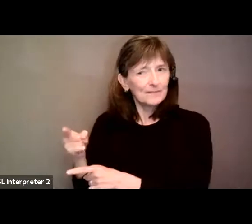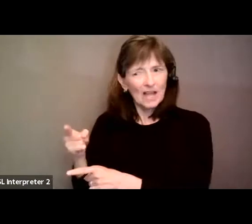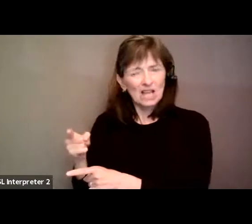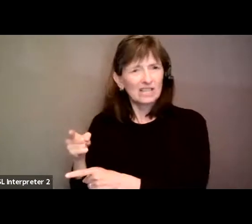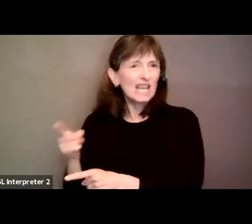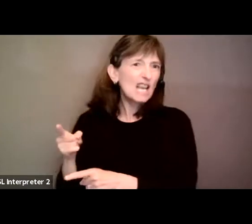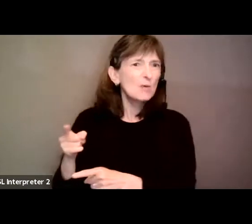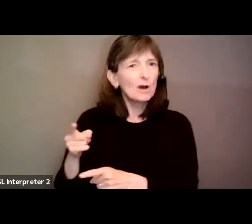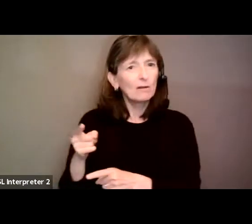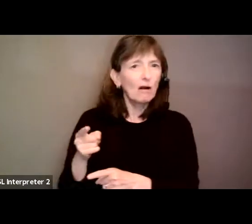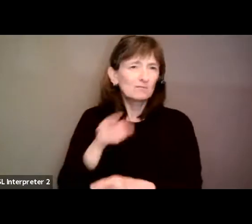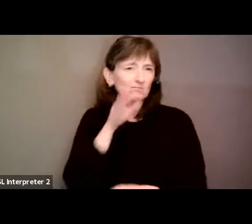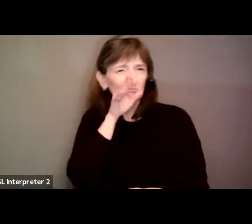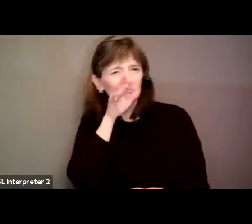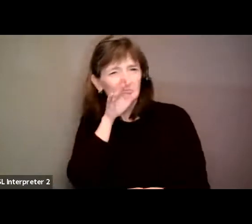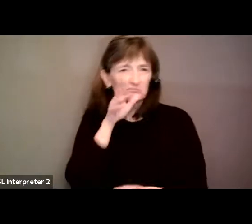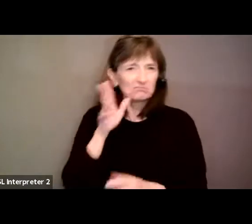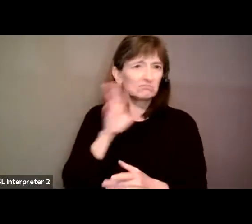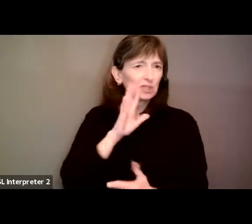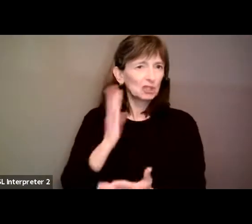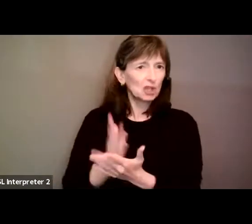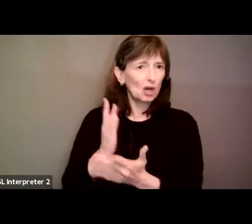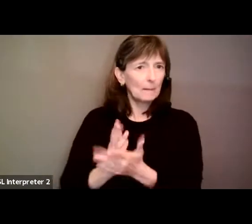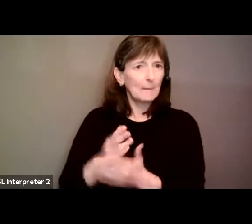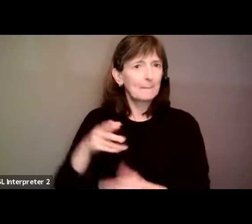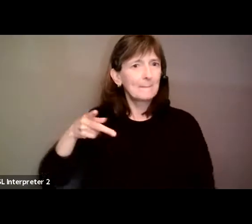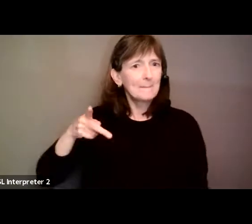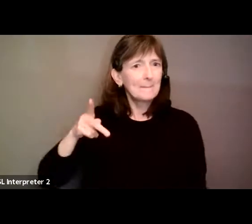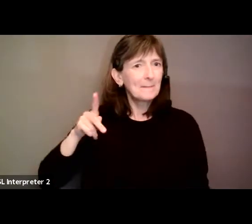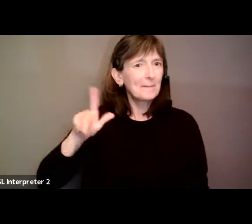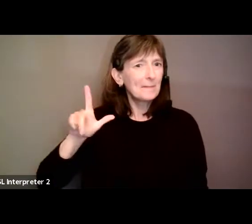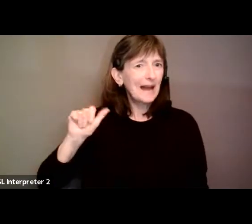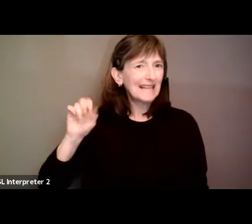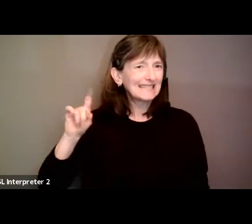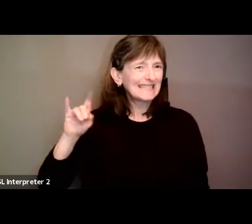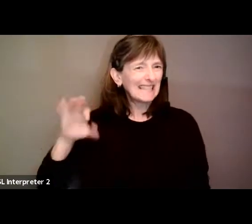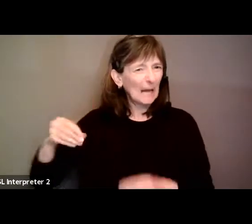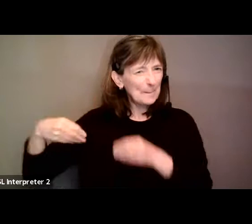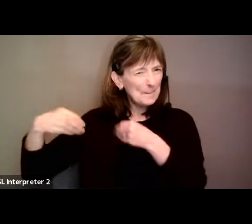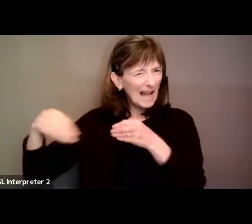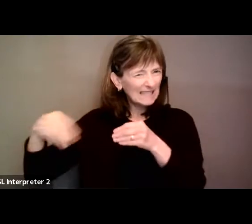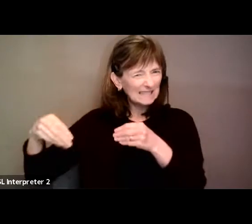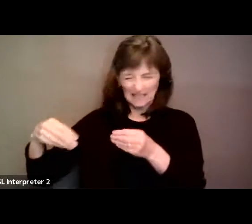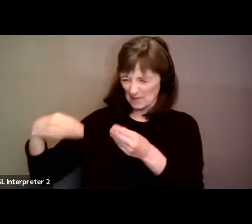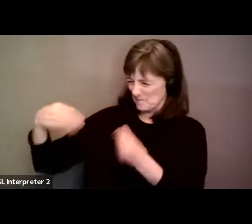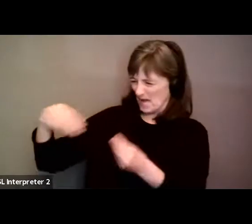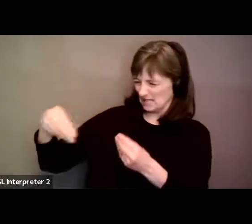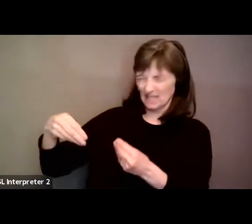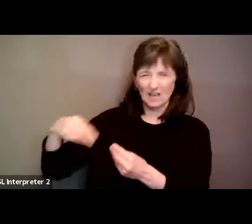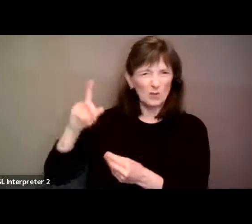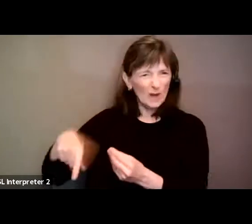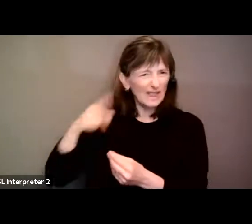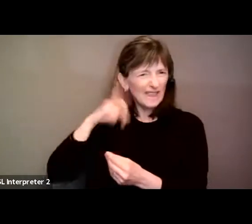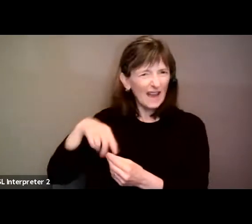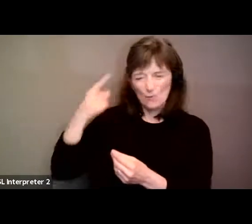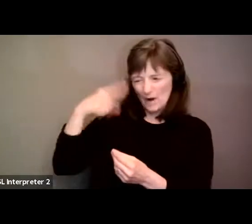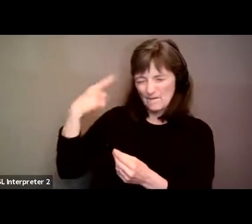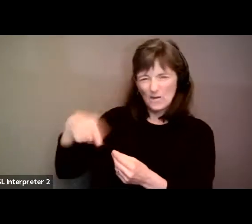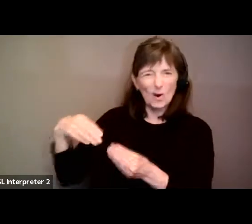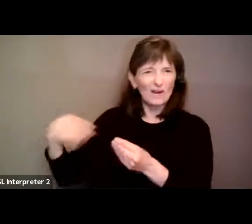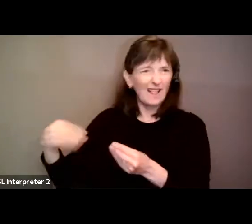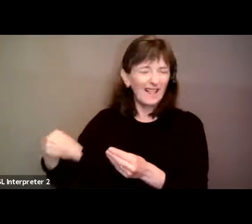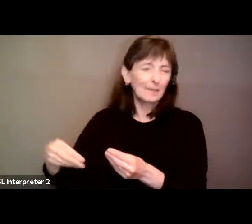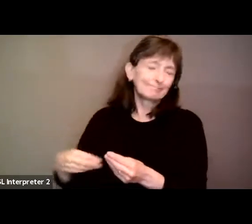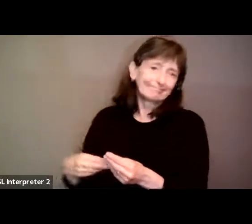clumsy rant about the use of plastic. Plastic! What even is this? What the heck? It